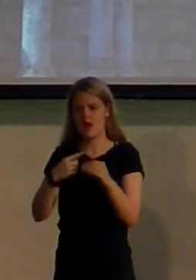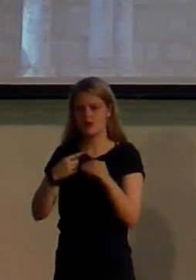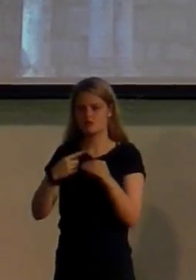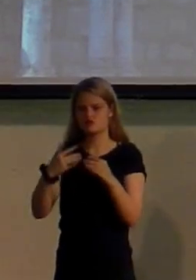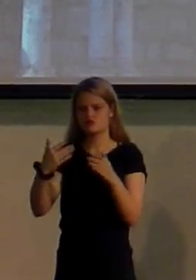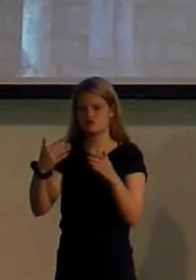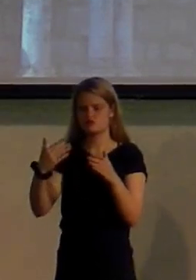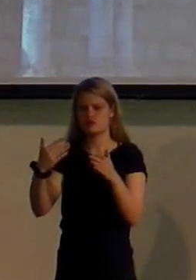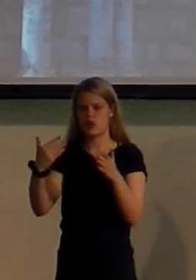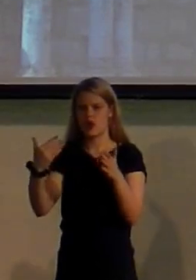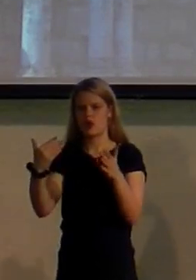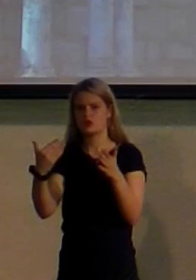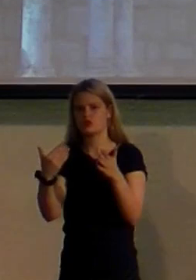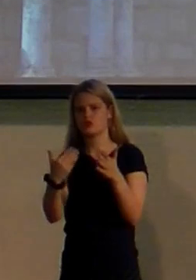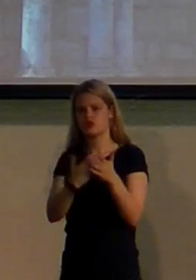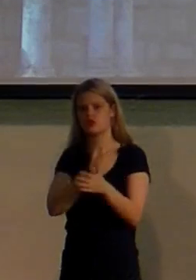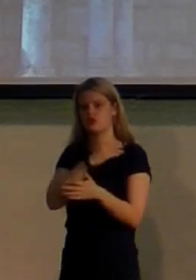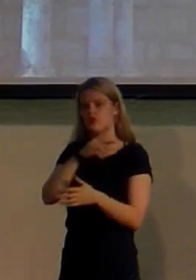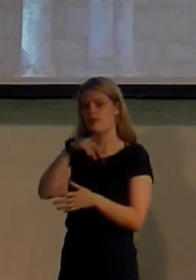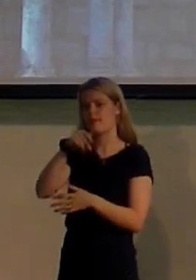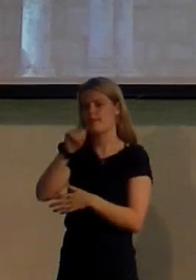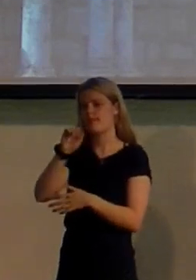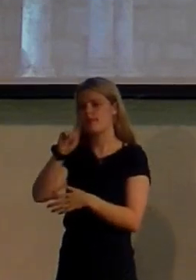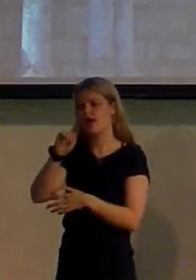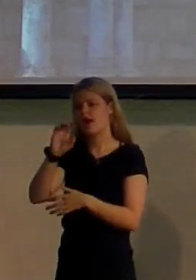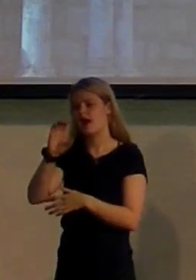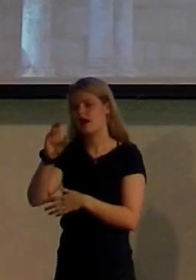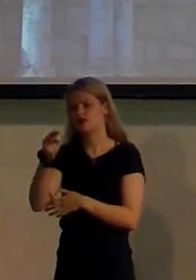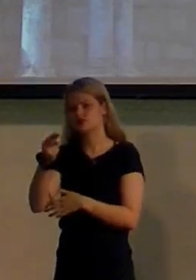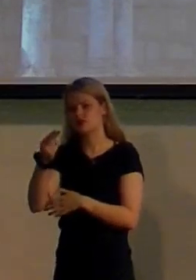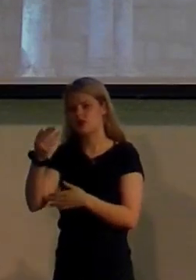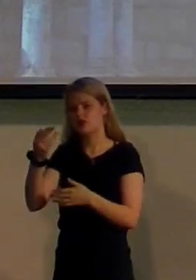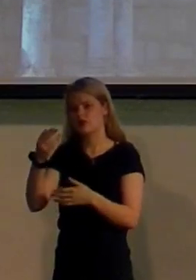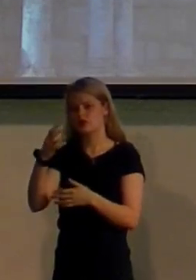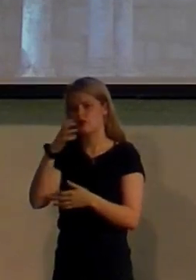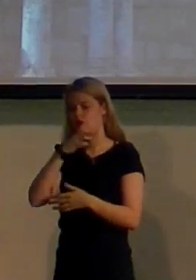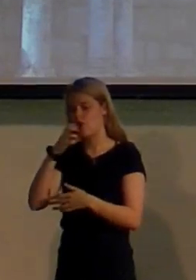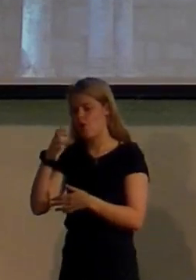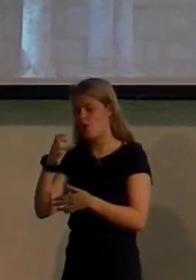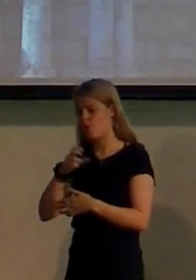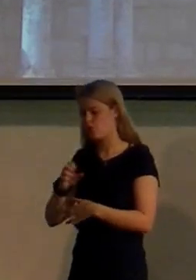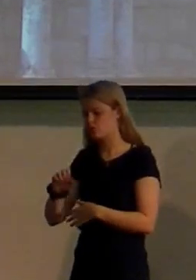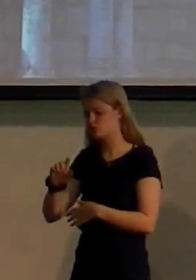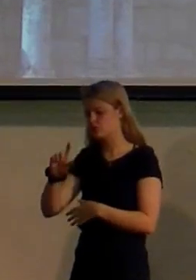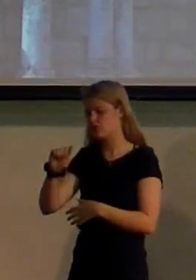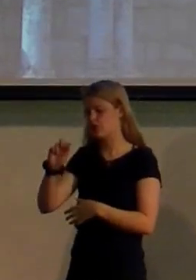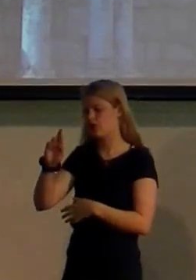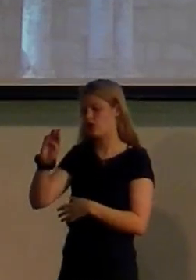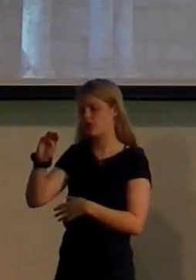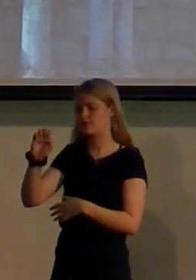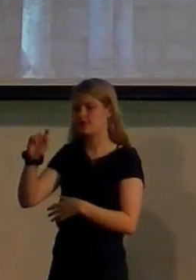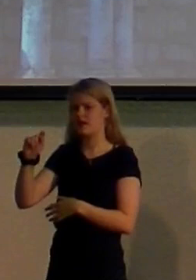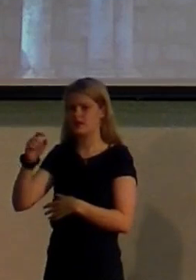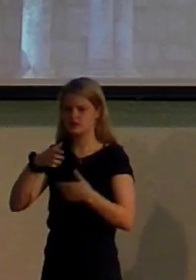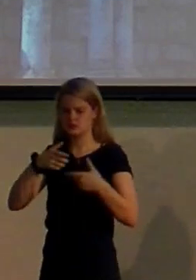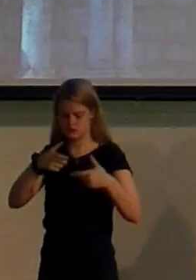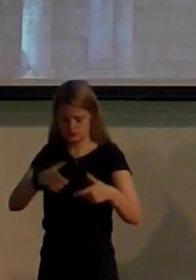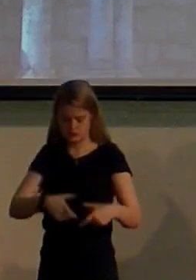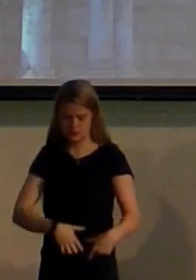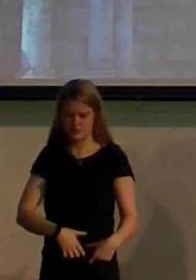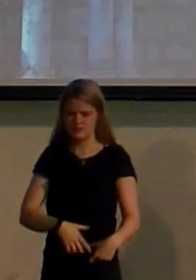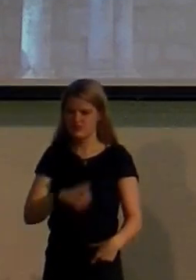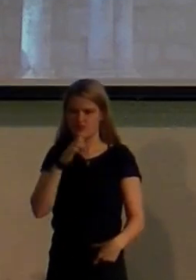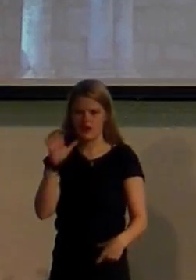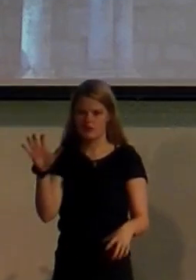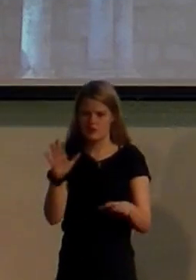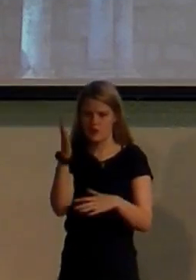on an old garment. Don't have time to explore this. Pouring new wine into an old wineskin. You don't do that because the